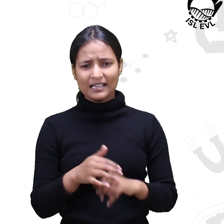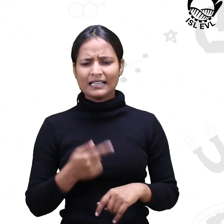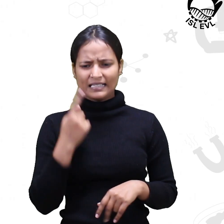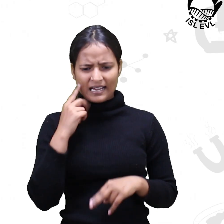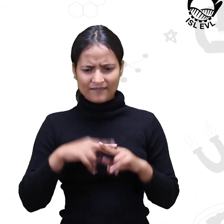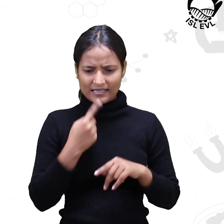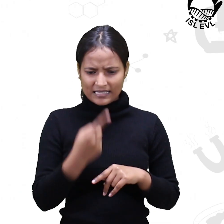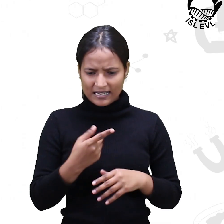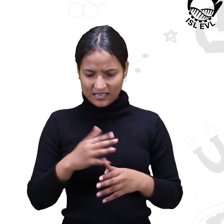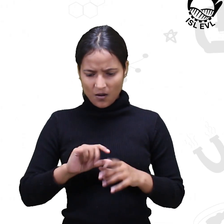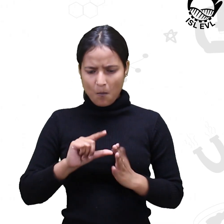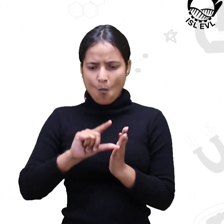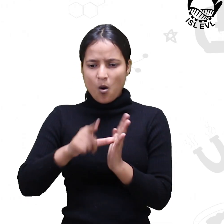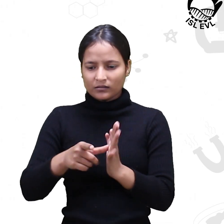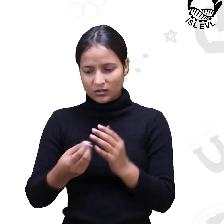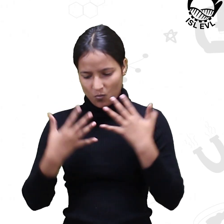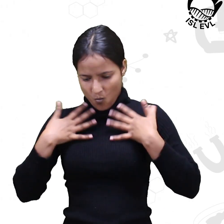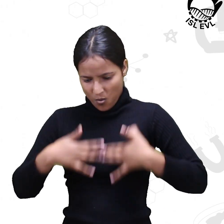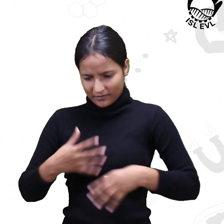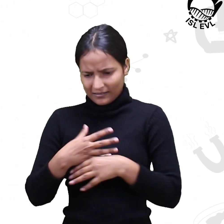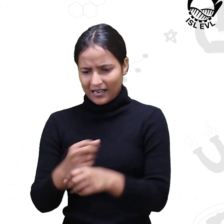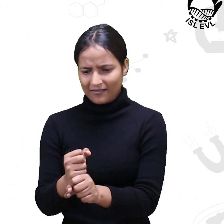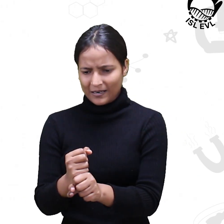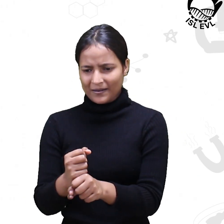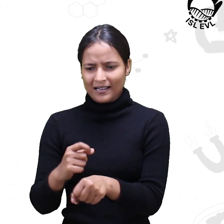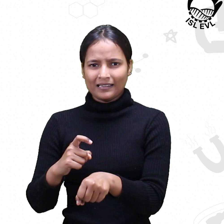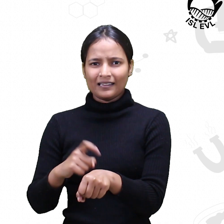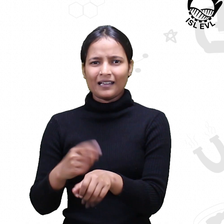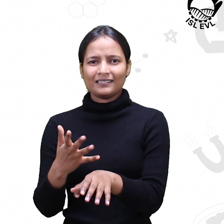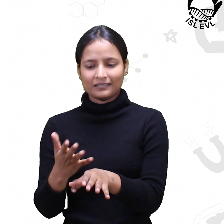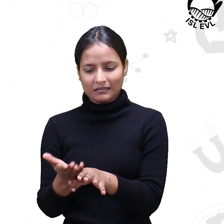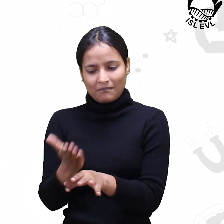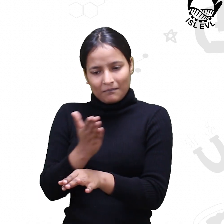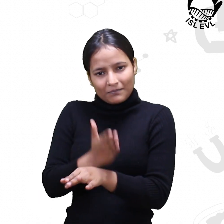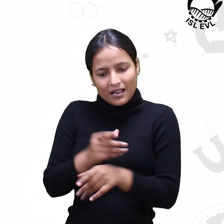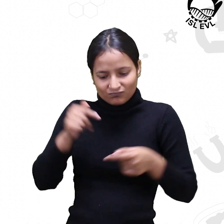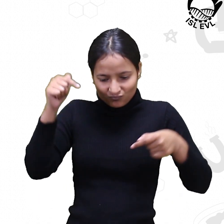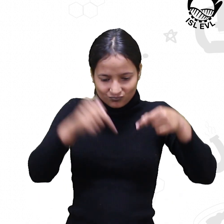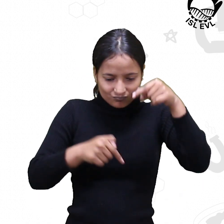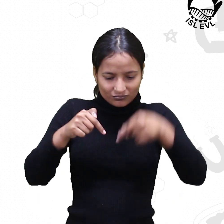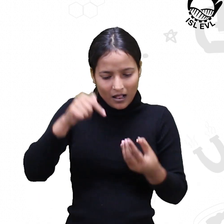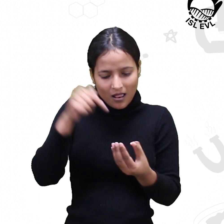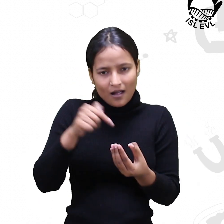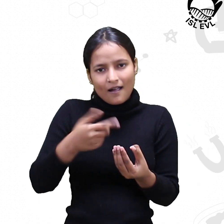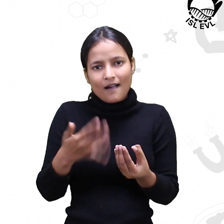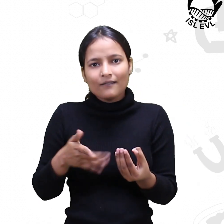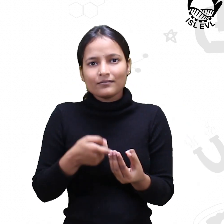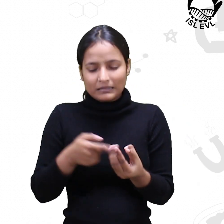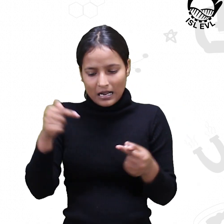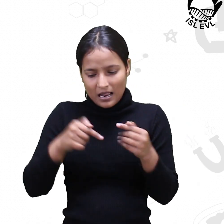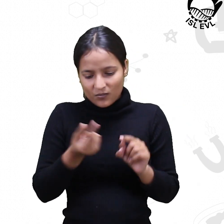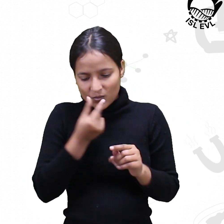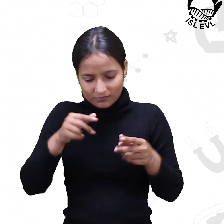will not get to see blood, etc. Okay, that's another day's story. That blood forms little later. But harming animals, we should